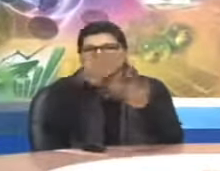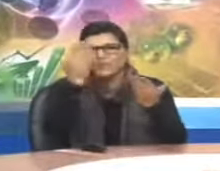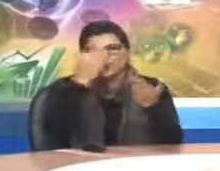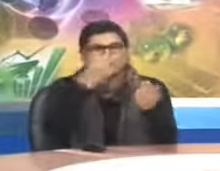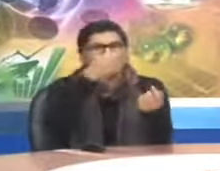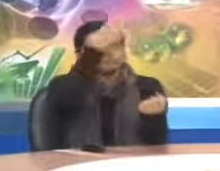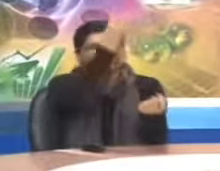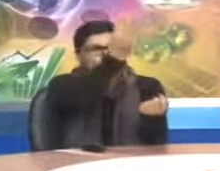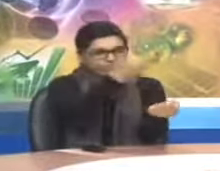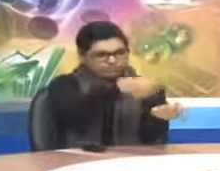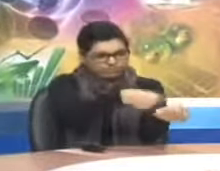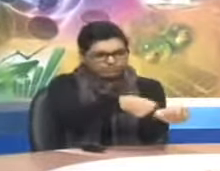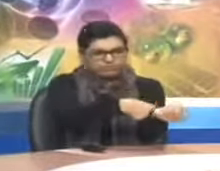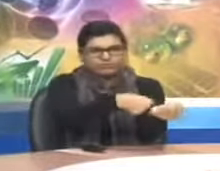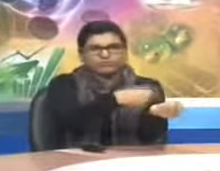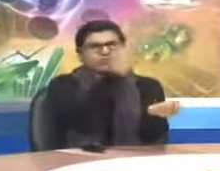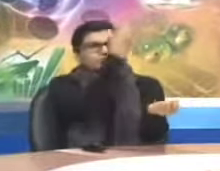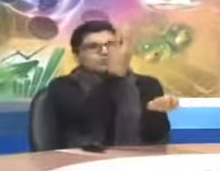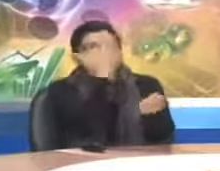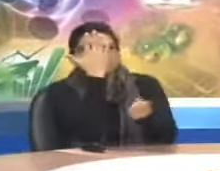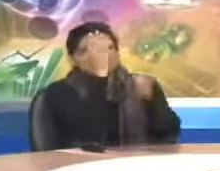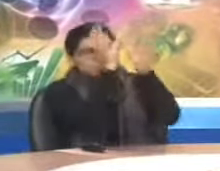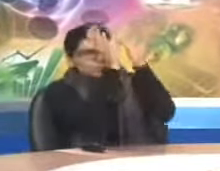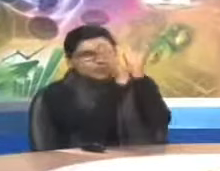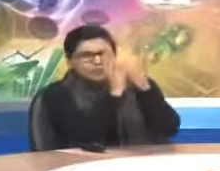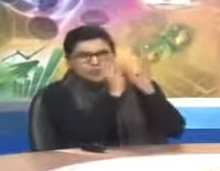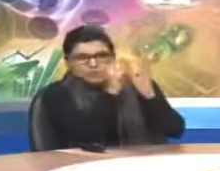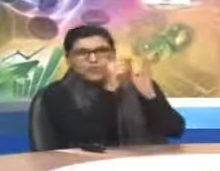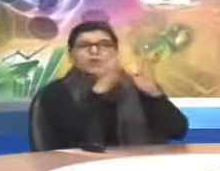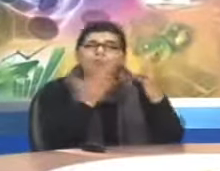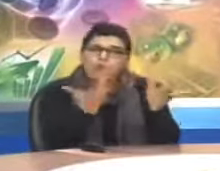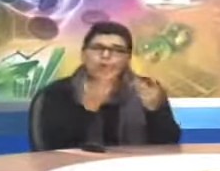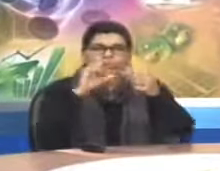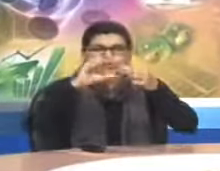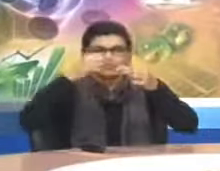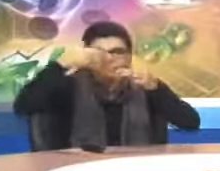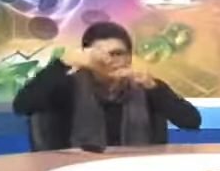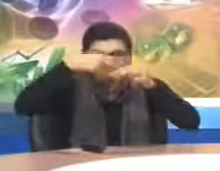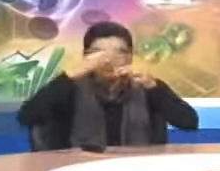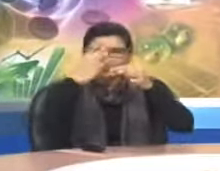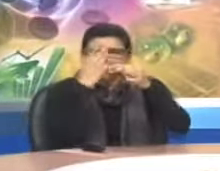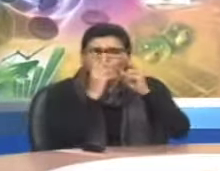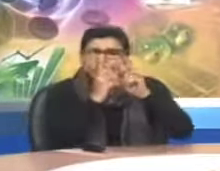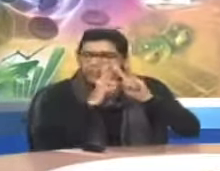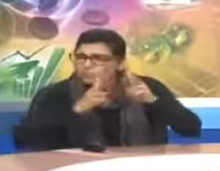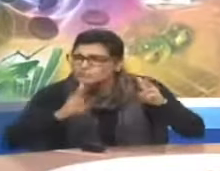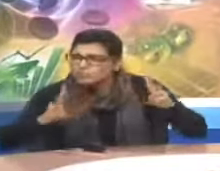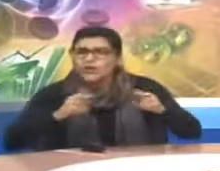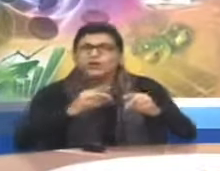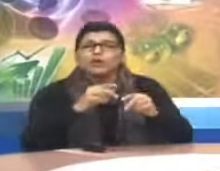various things which are of one time use only, like you must have seen patients with